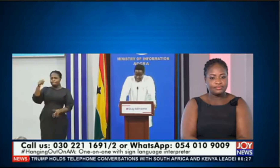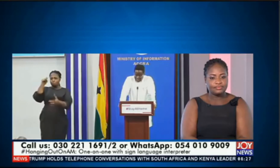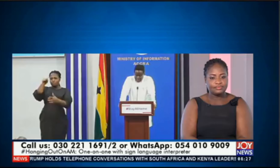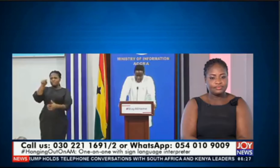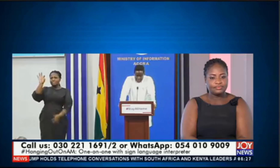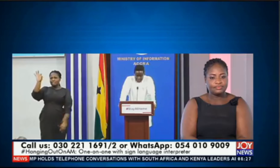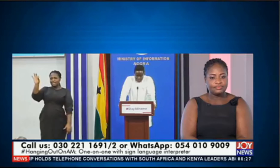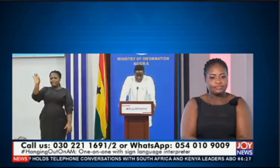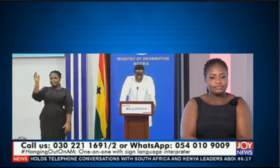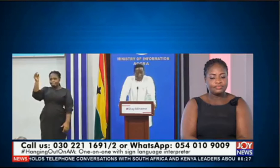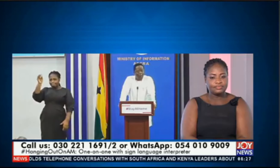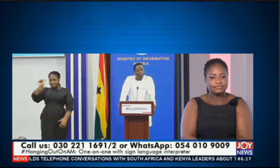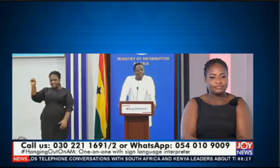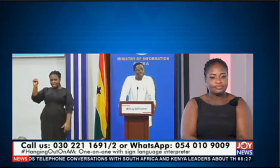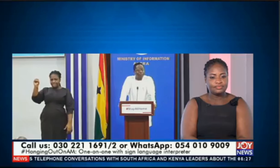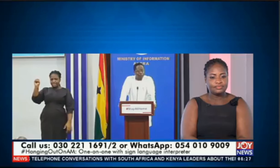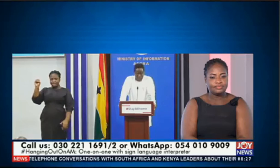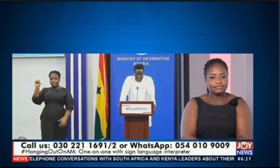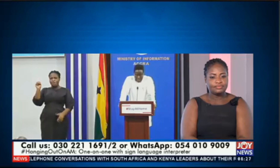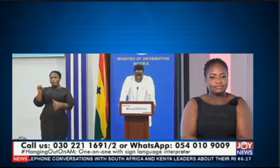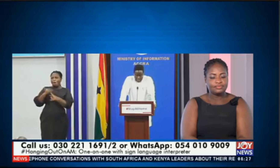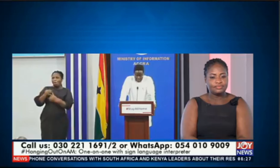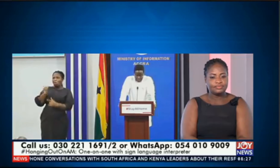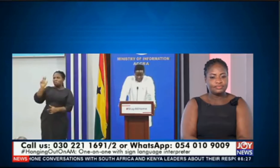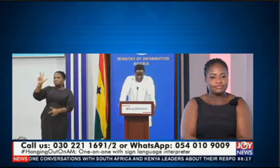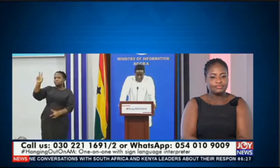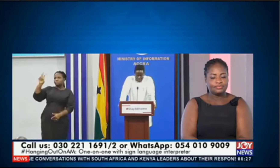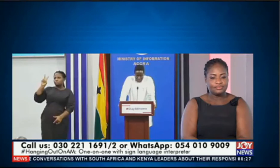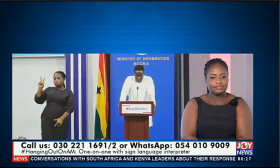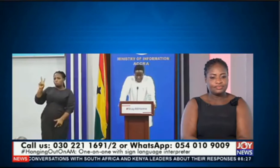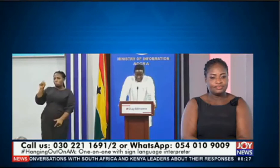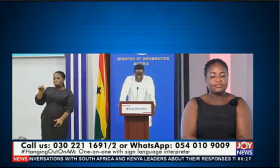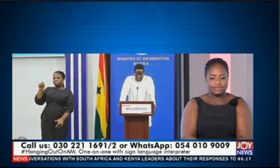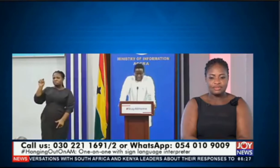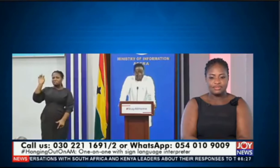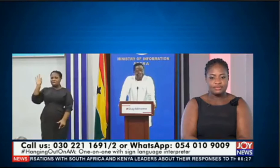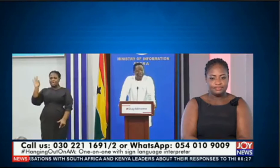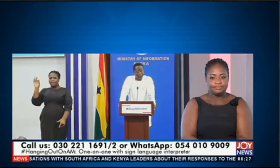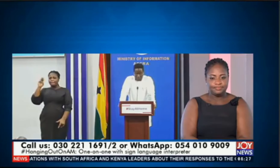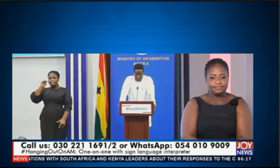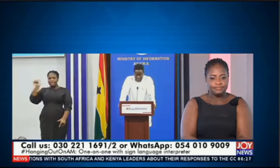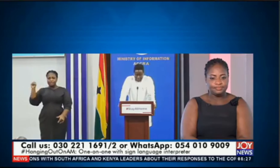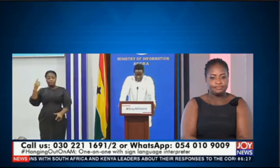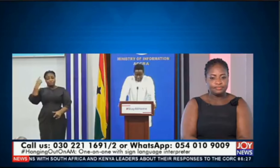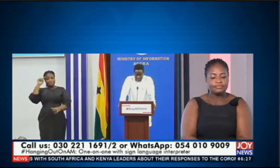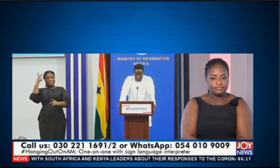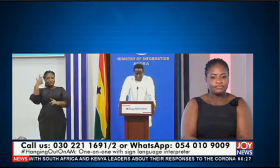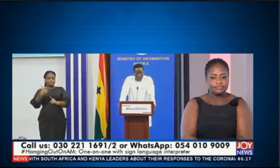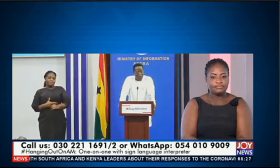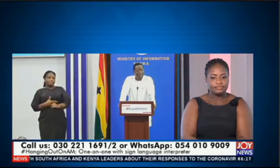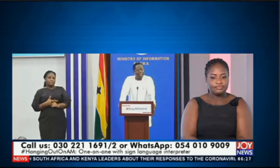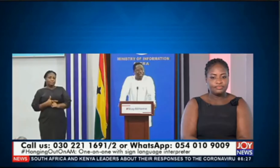set to join news, and I saw her or the young. I think there are two. Yes. Sometimes I do.